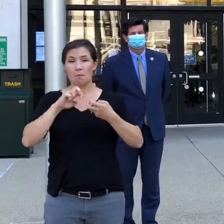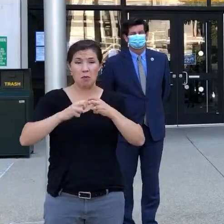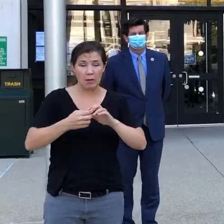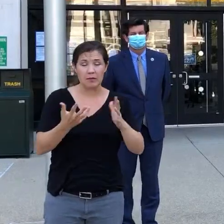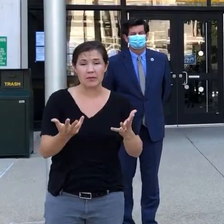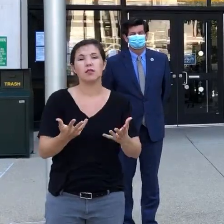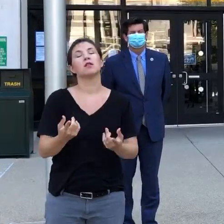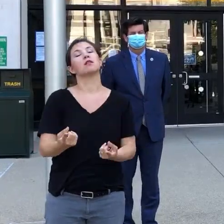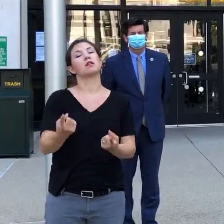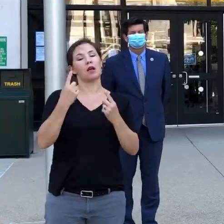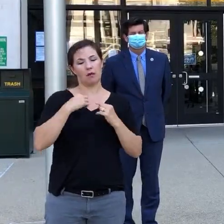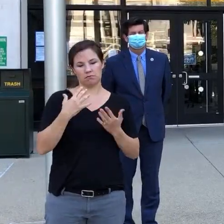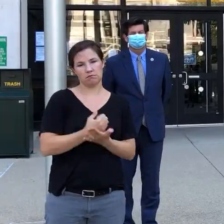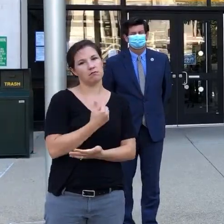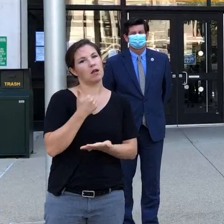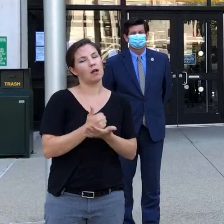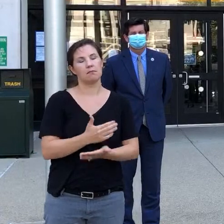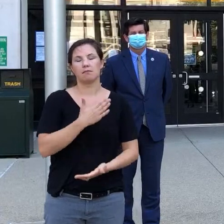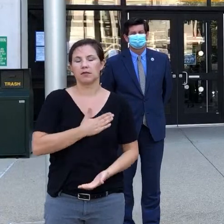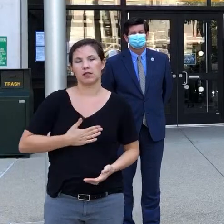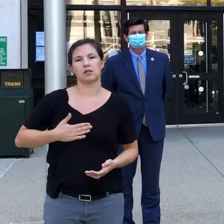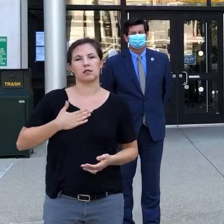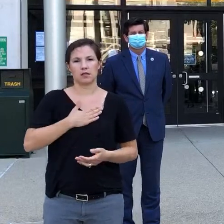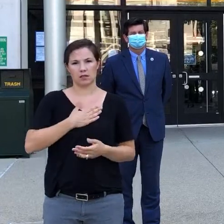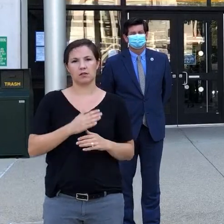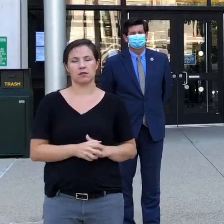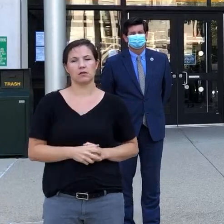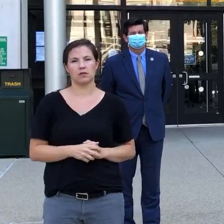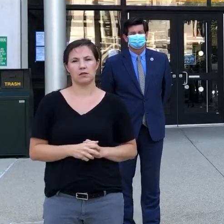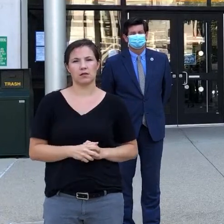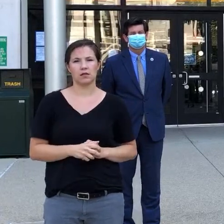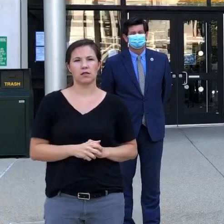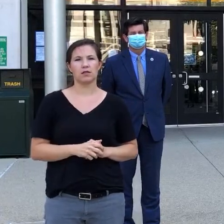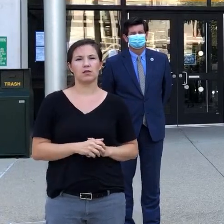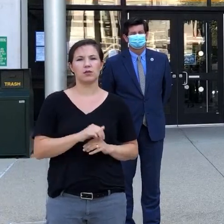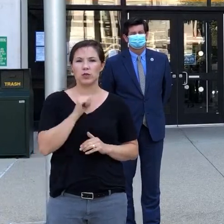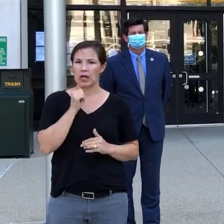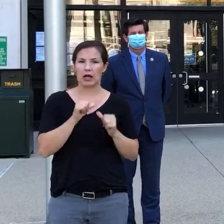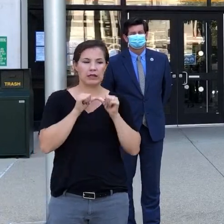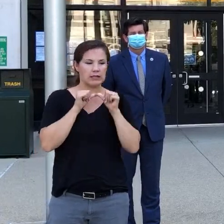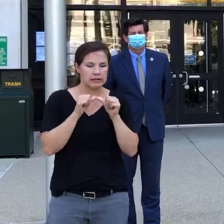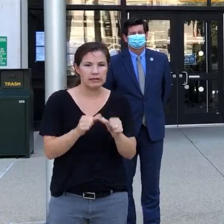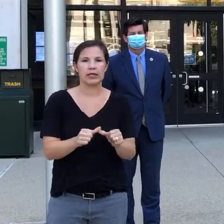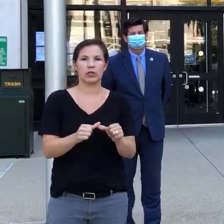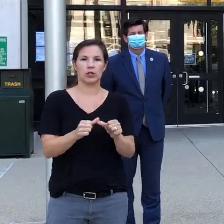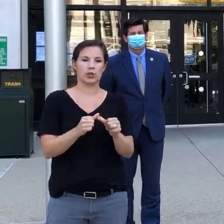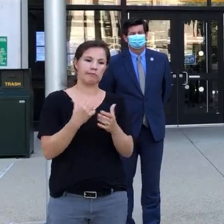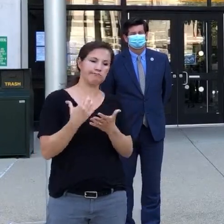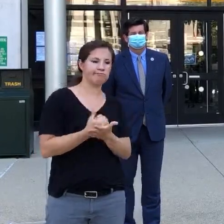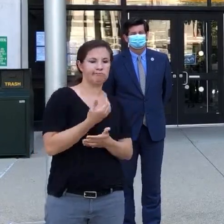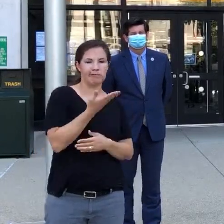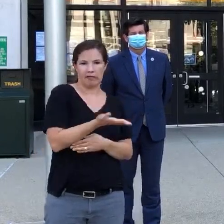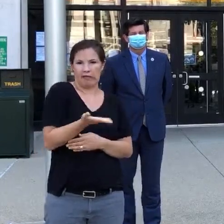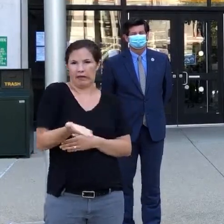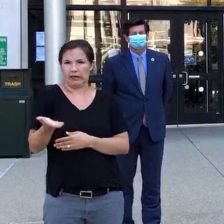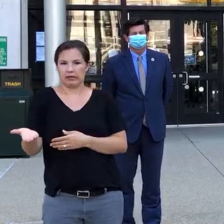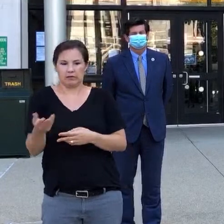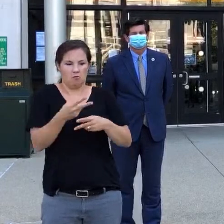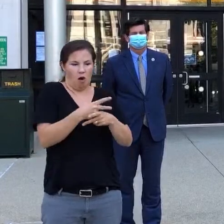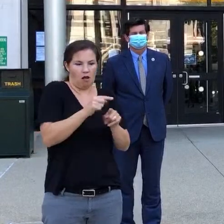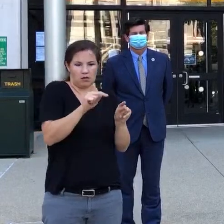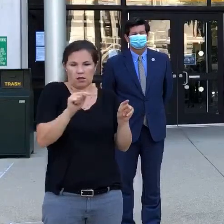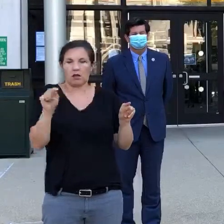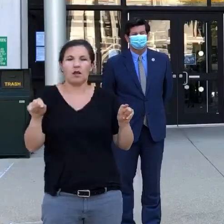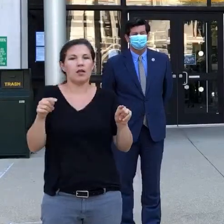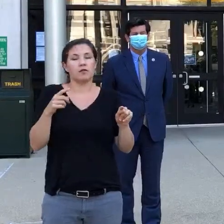in and get help. Please do not use these products, because obviously we are seeing